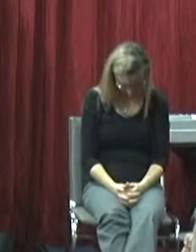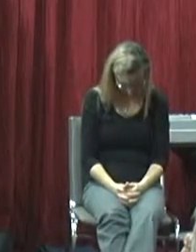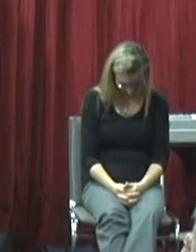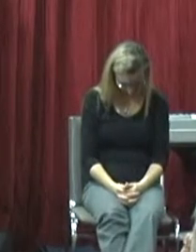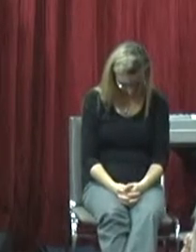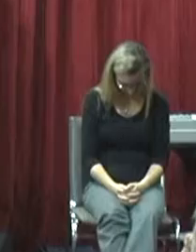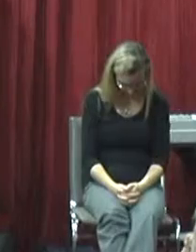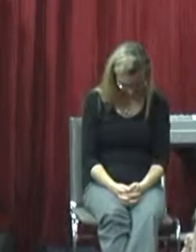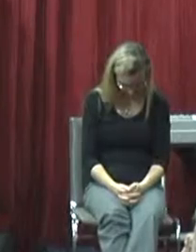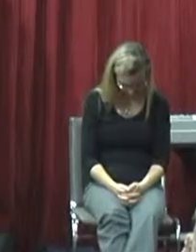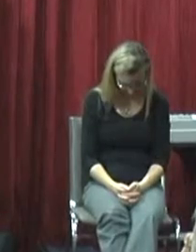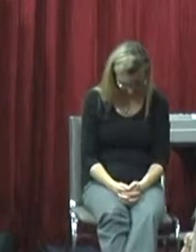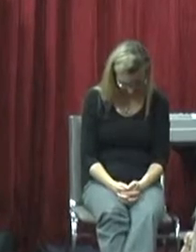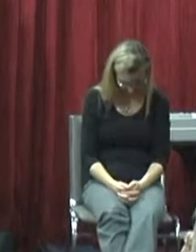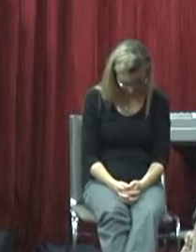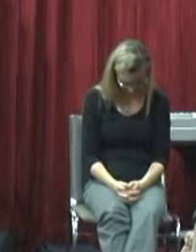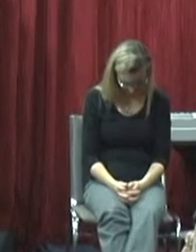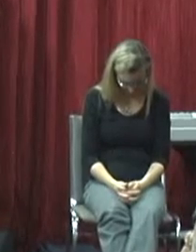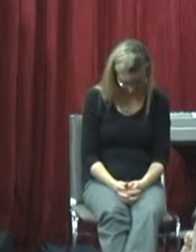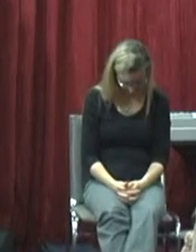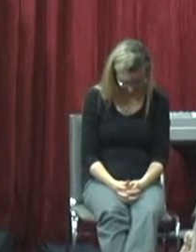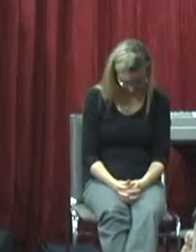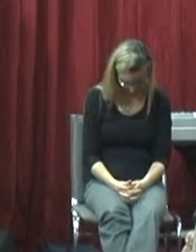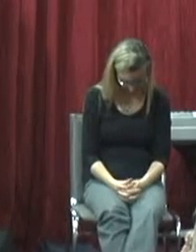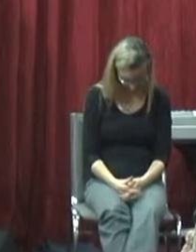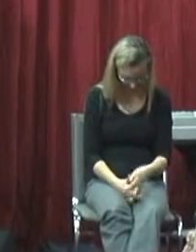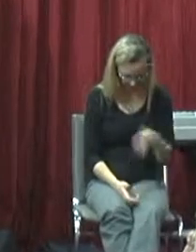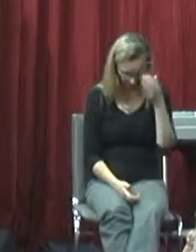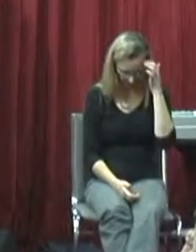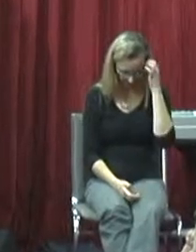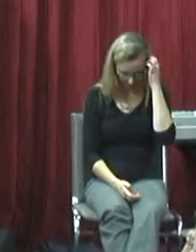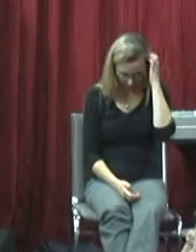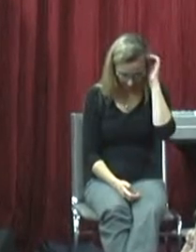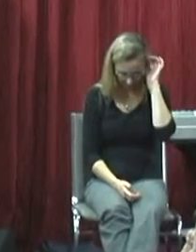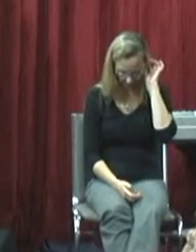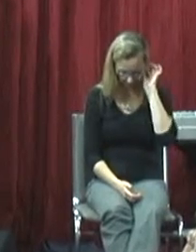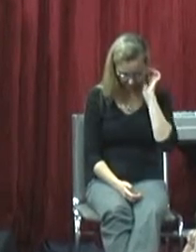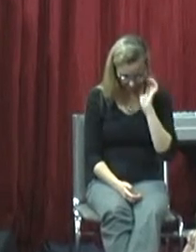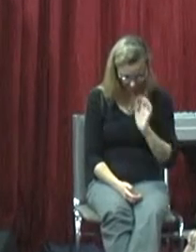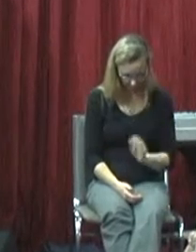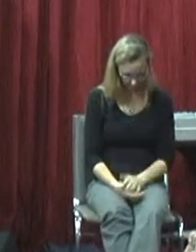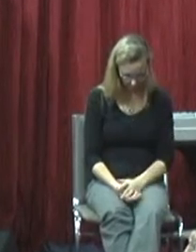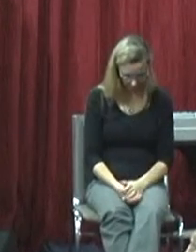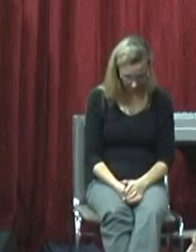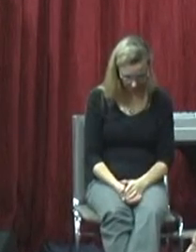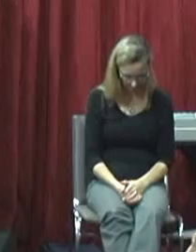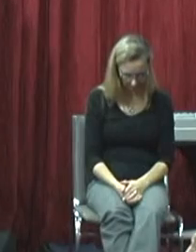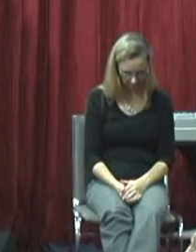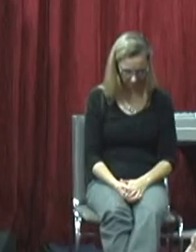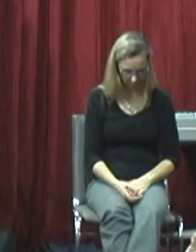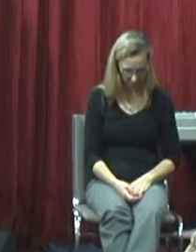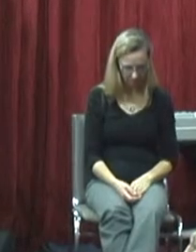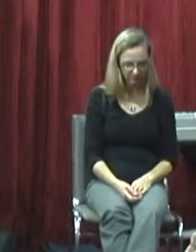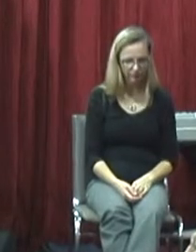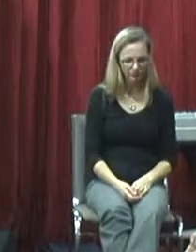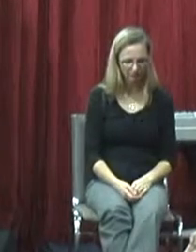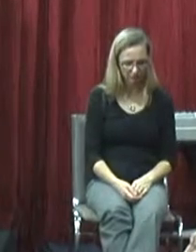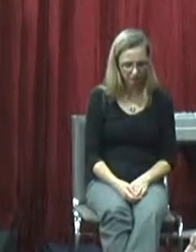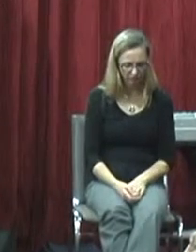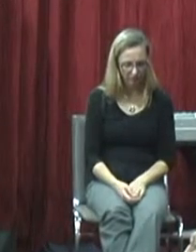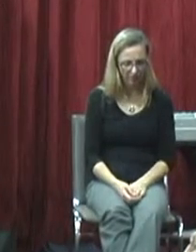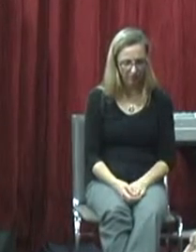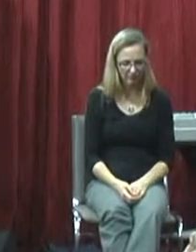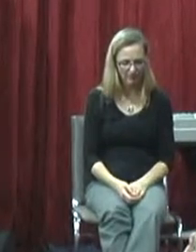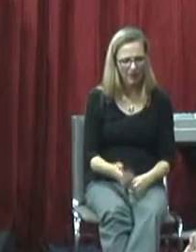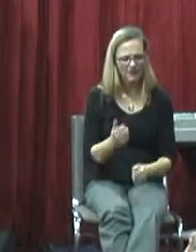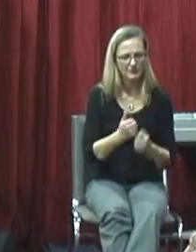choose. The ones who choose to obey are the ones who are chosen. Everybody's called, everybody who reads the word, but it's only the